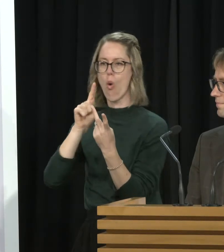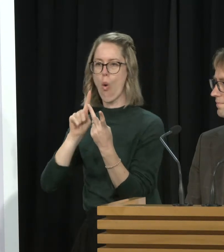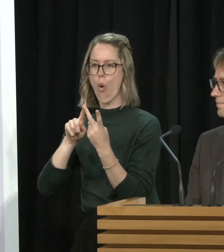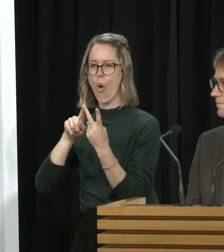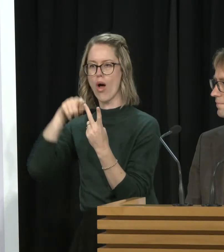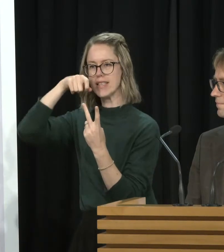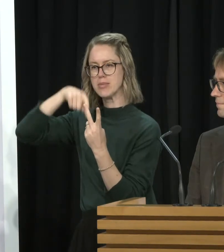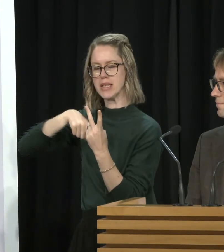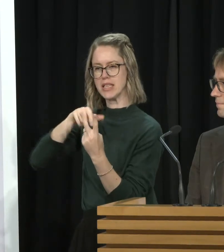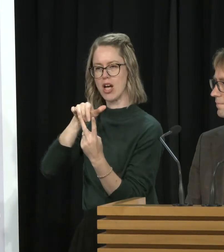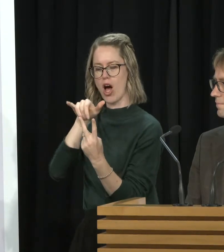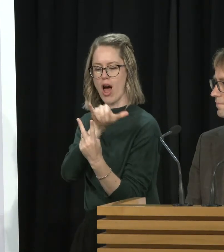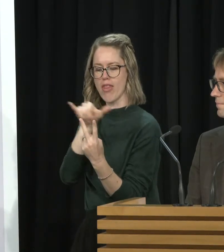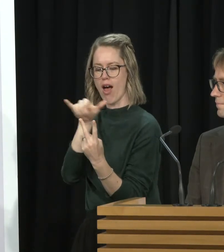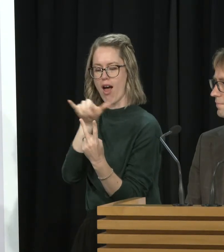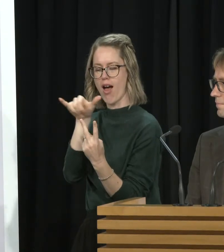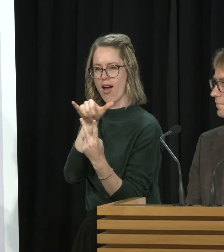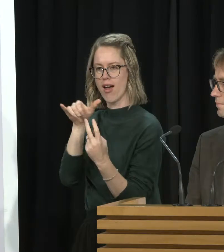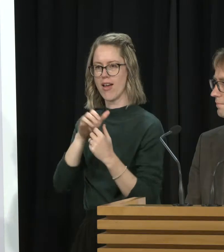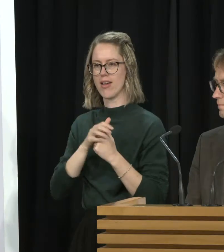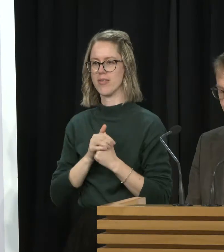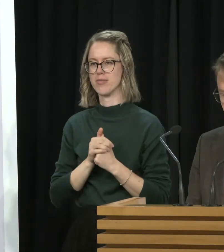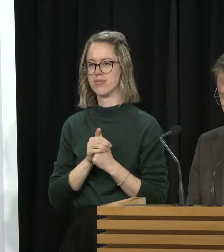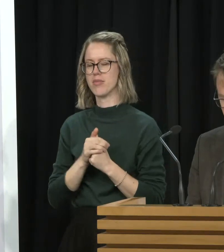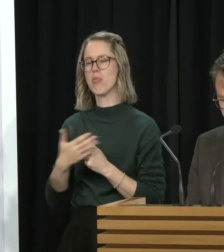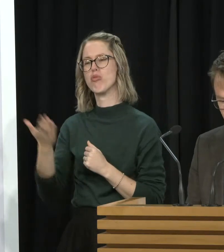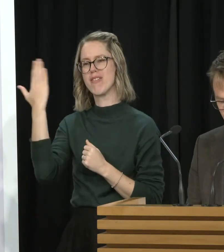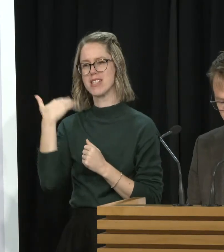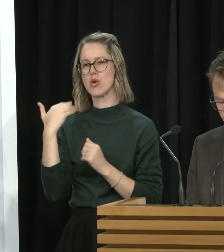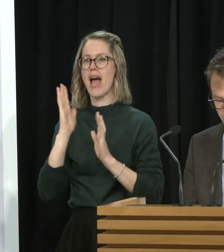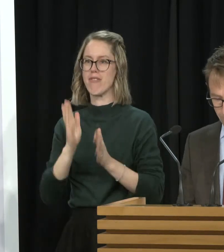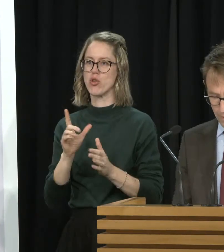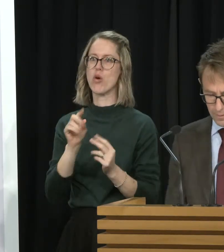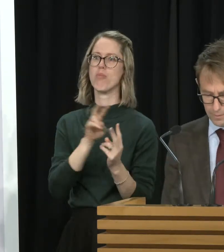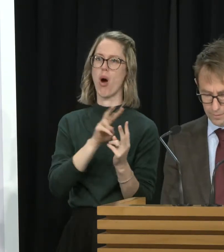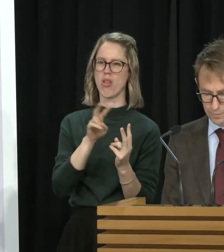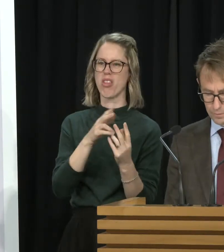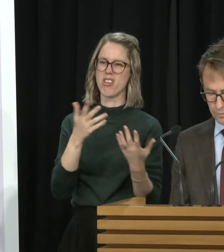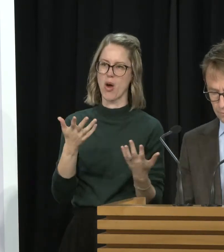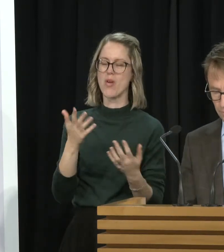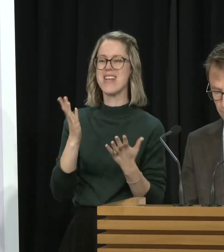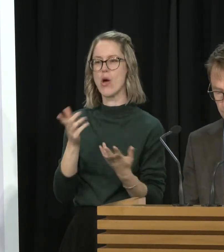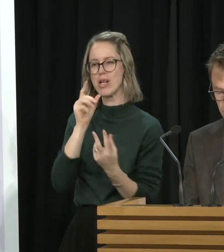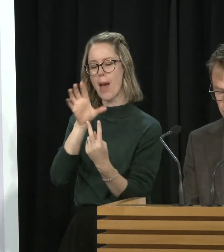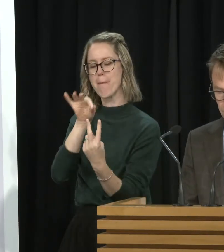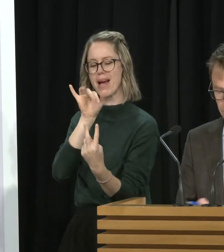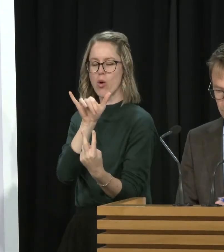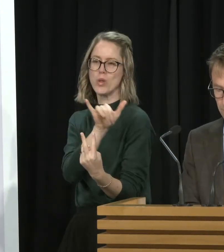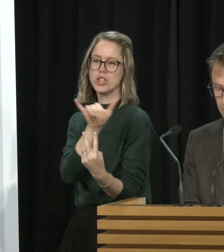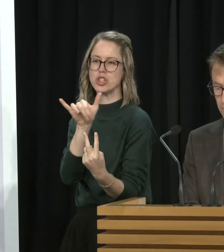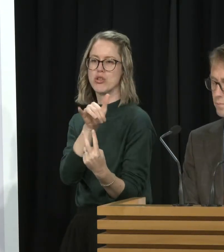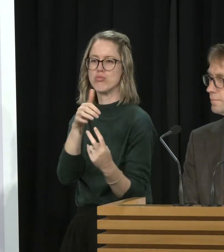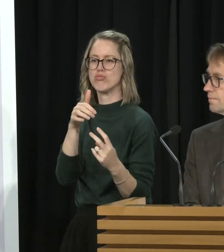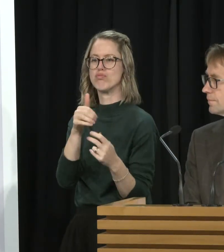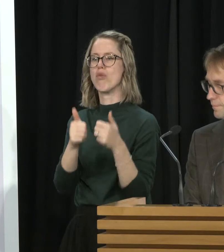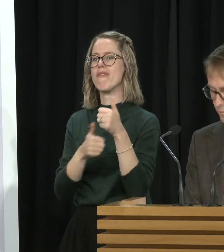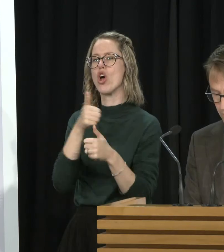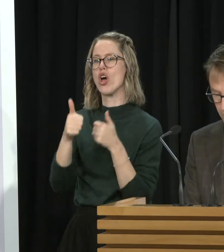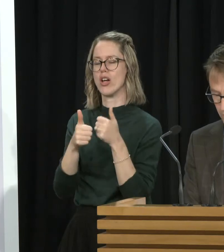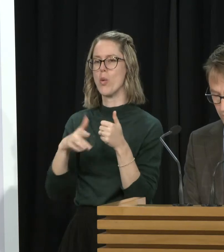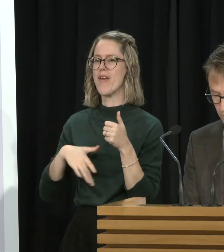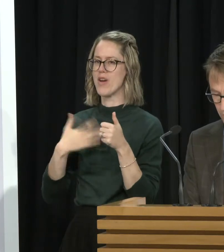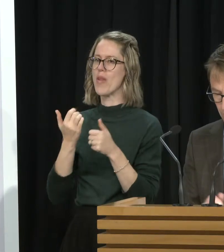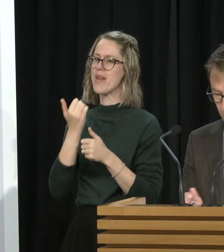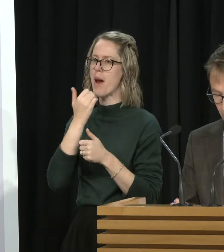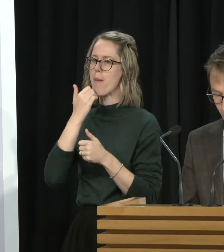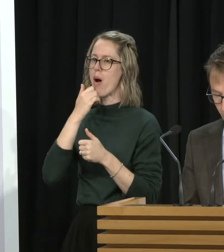the nose, to use the technical term. Previously, you had to do both. Now you can choose either or. So we do expect the uptake